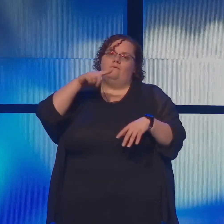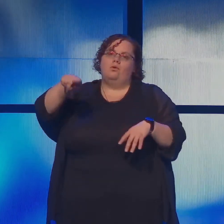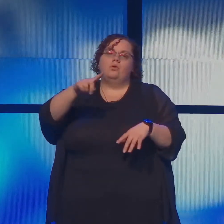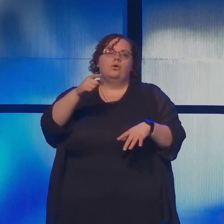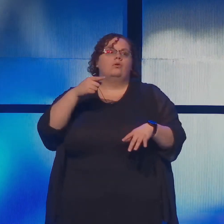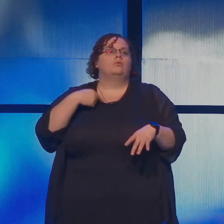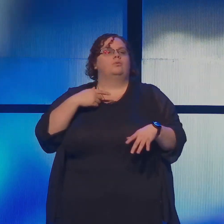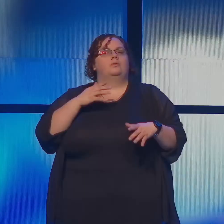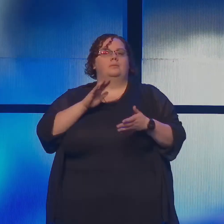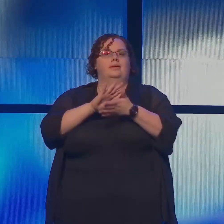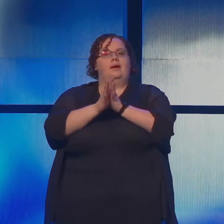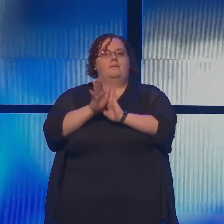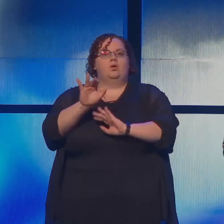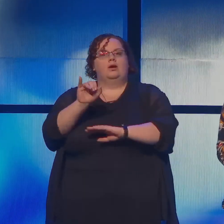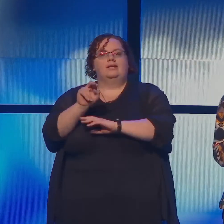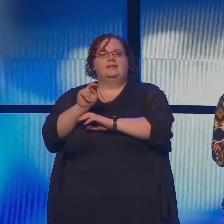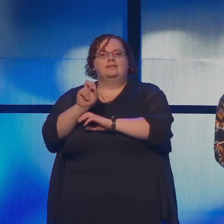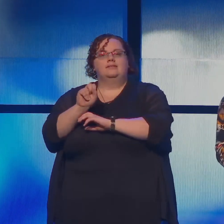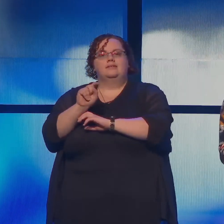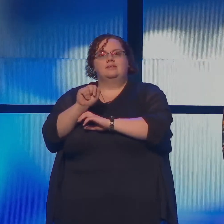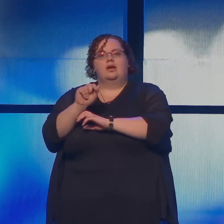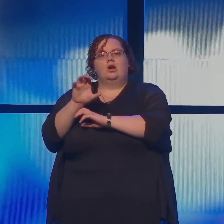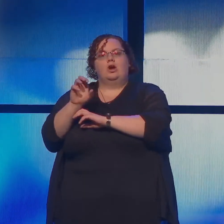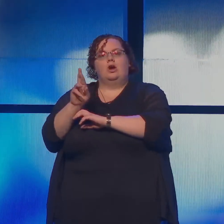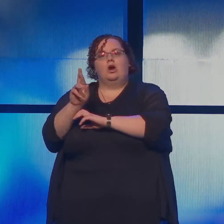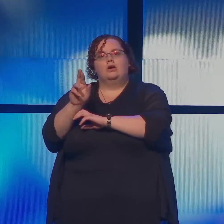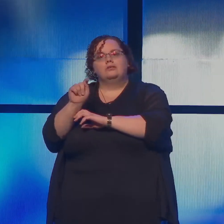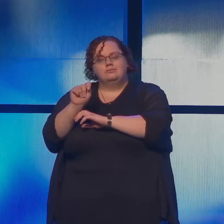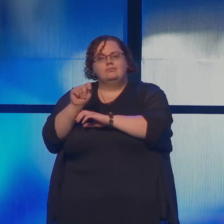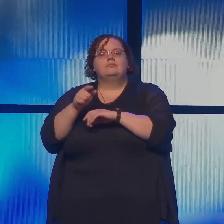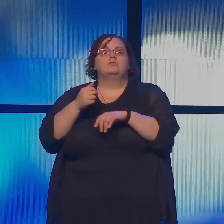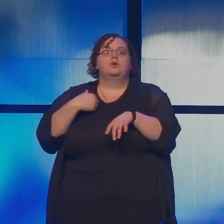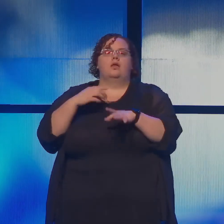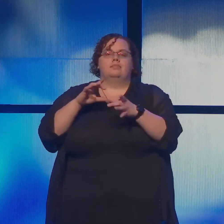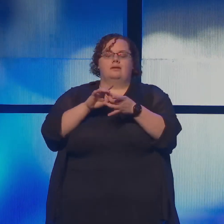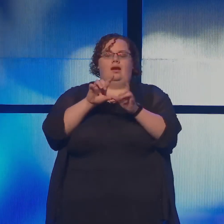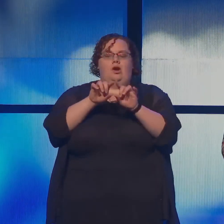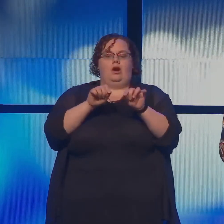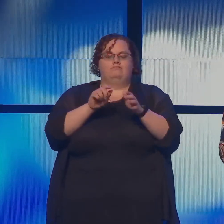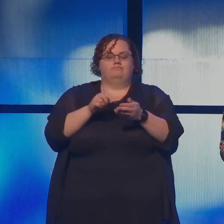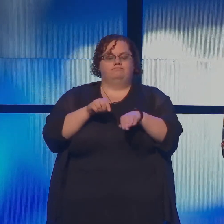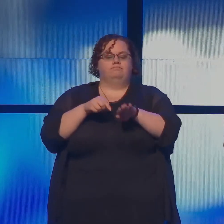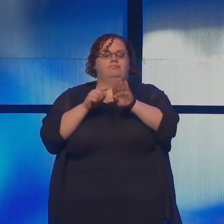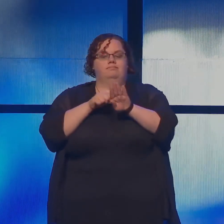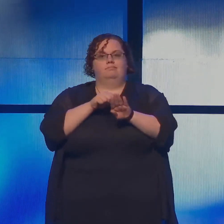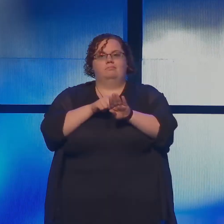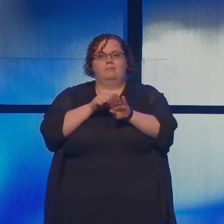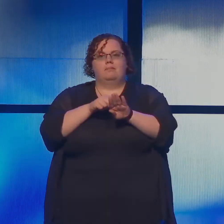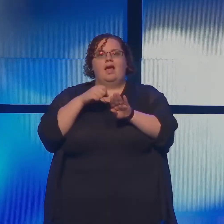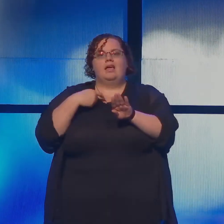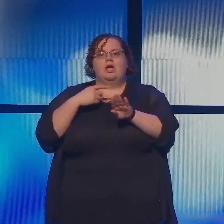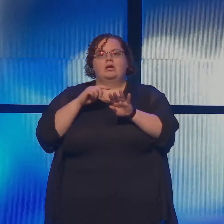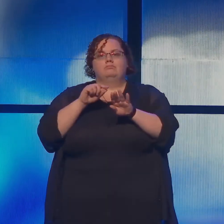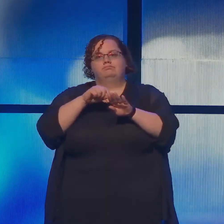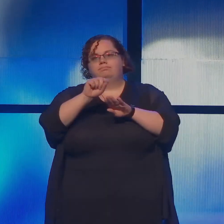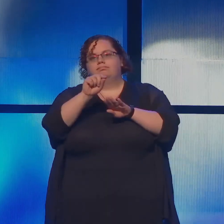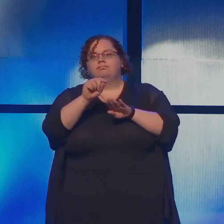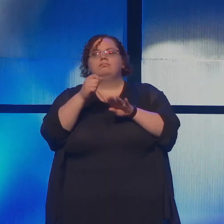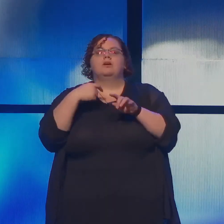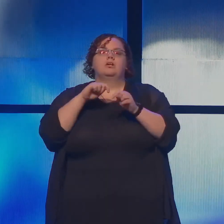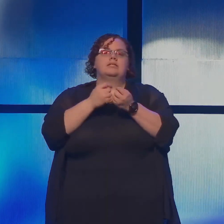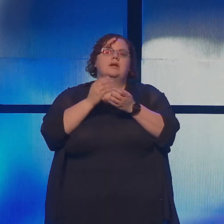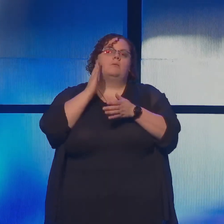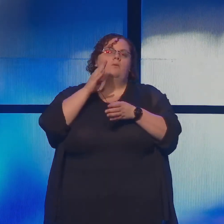your Instacart. So when you check the box on the back of your Connect card, our team will send you some information about how to sign